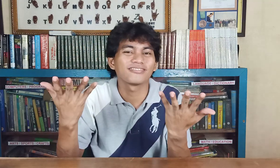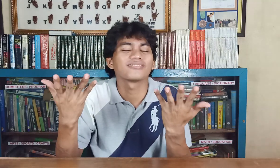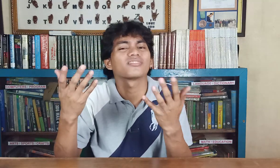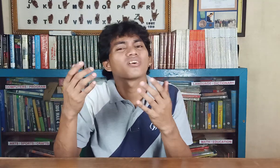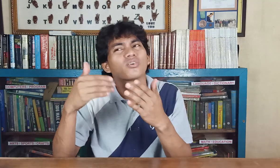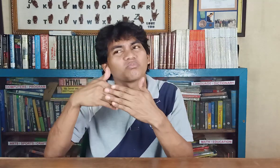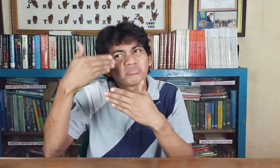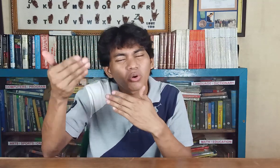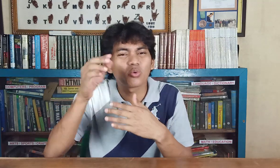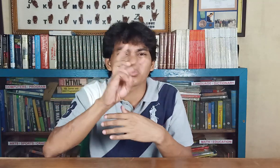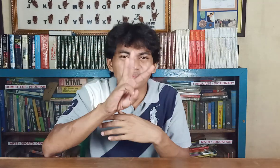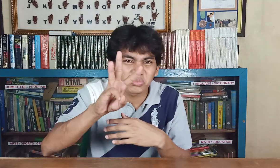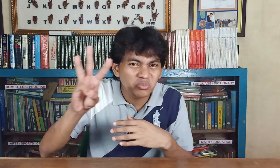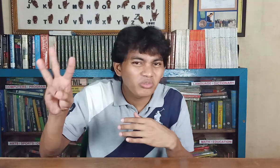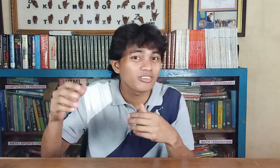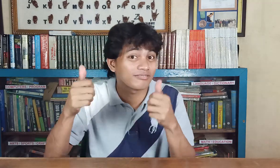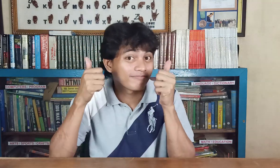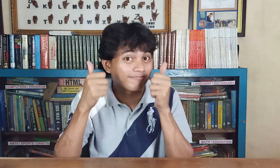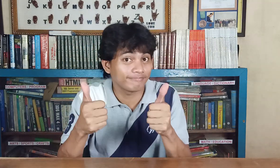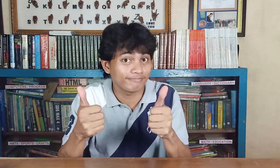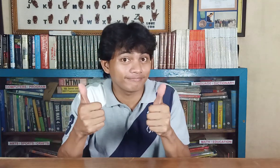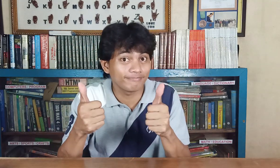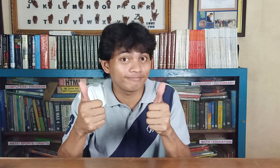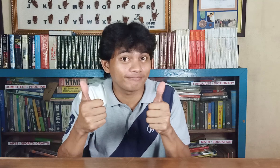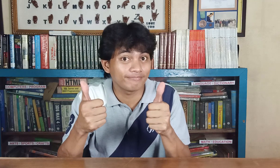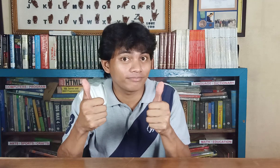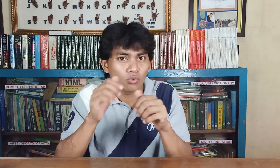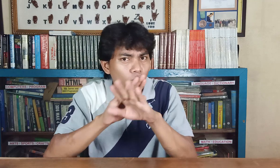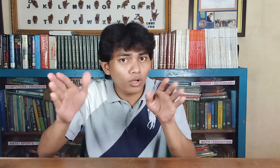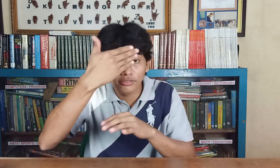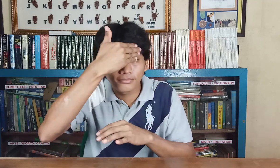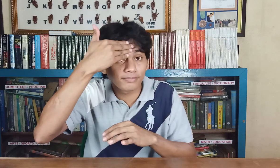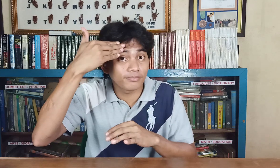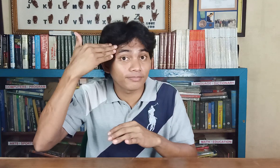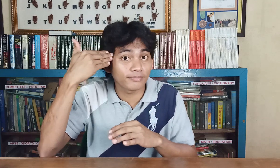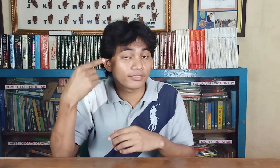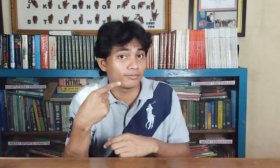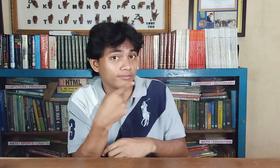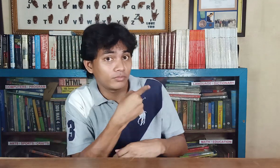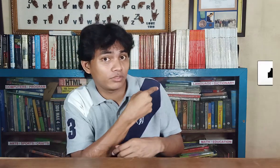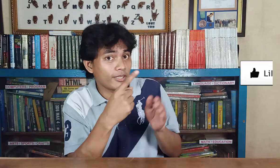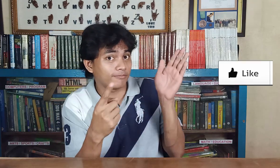and even web browsing. Please don't forget to like and share our video.